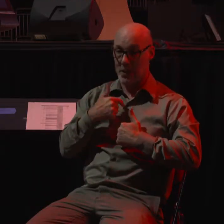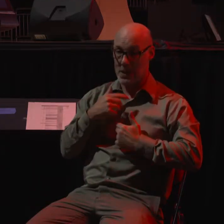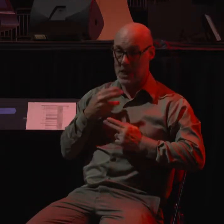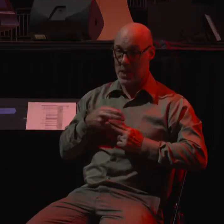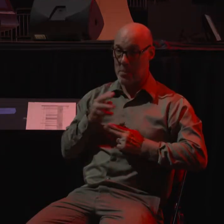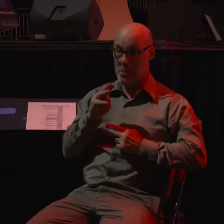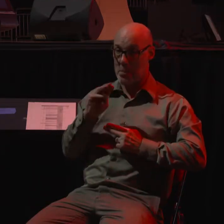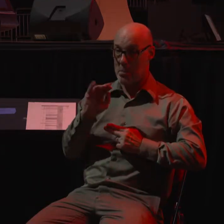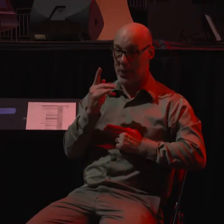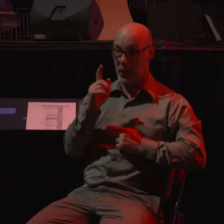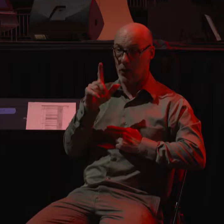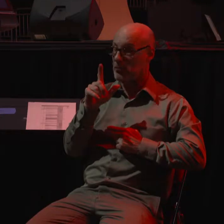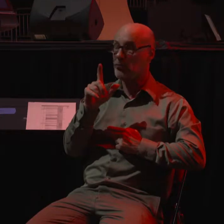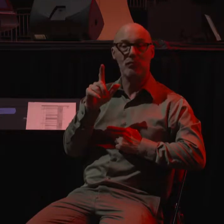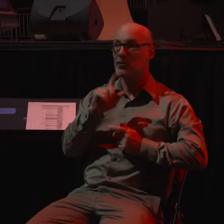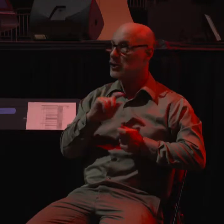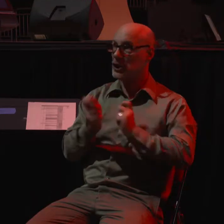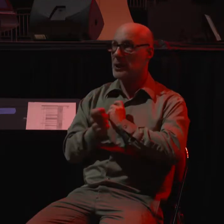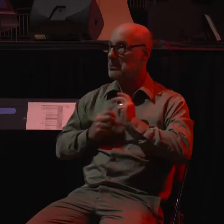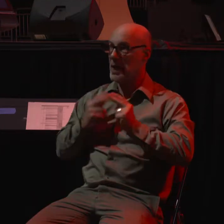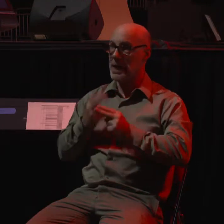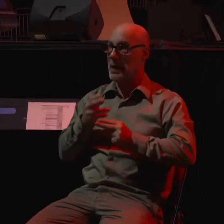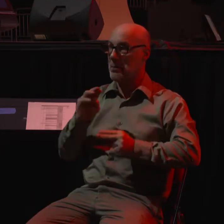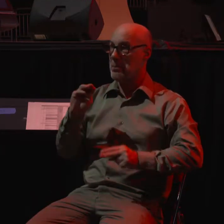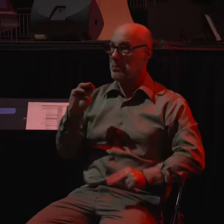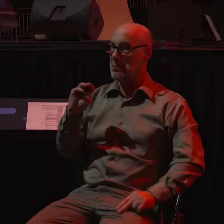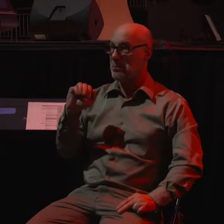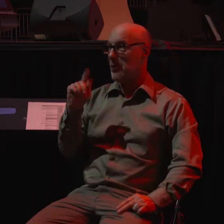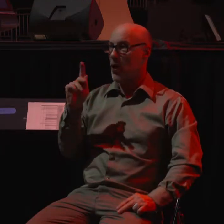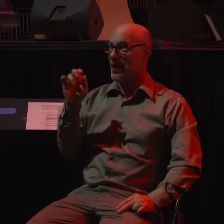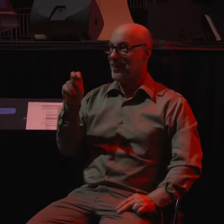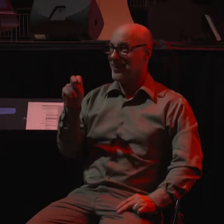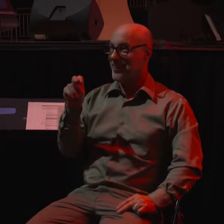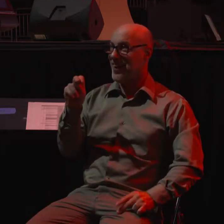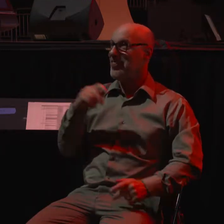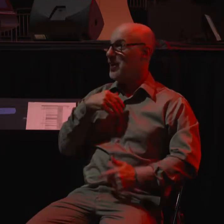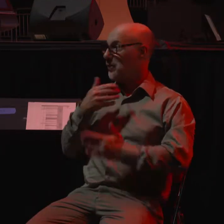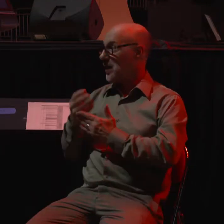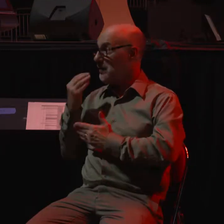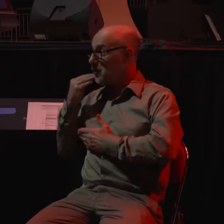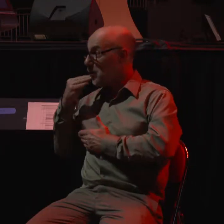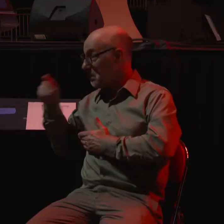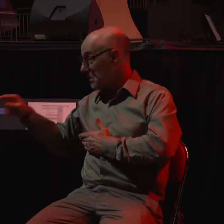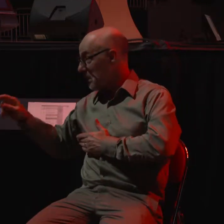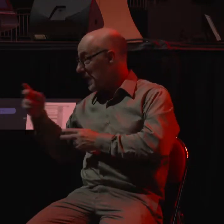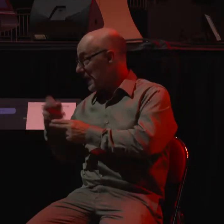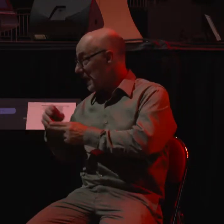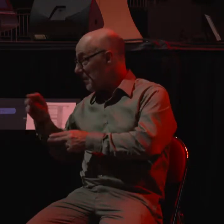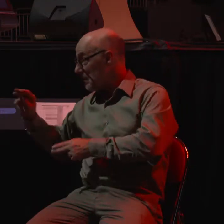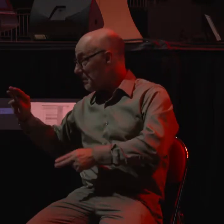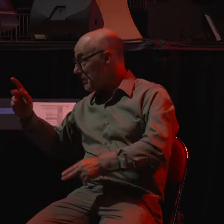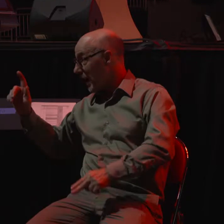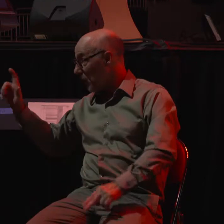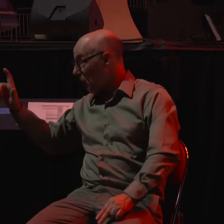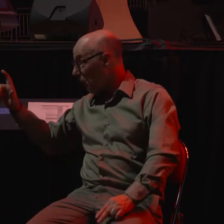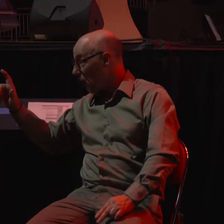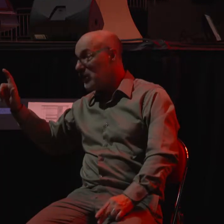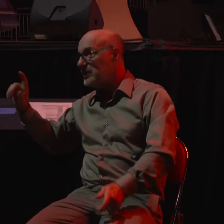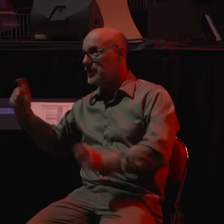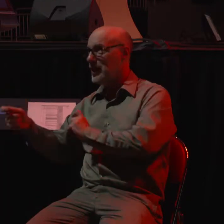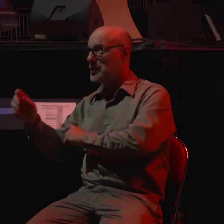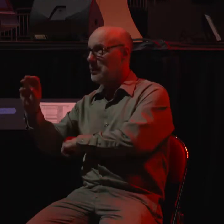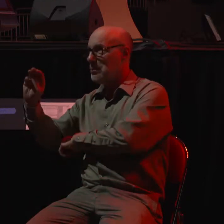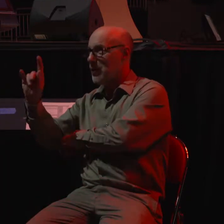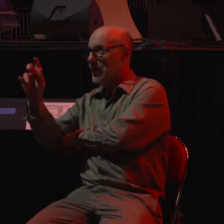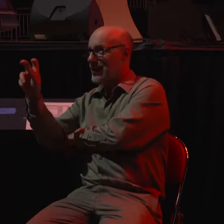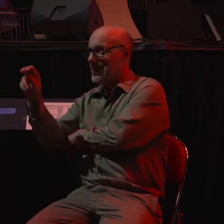to Atlanta, he changes the name of his 5-year-old son from ML Michael Luther King to Martin Luther King.